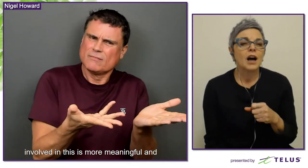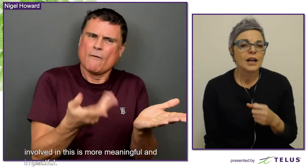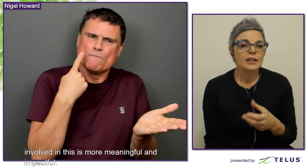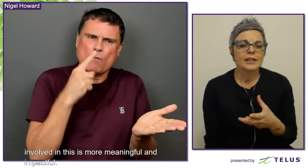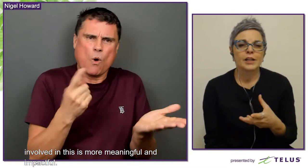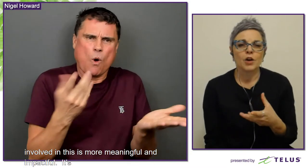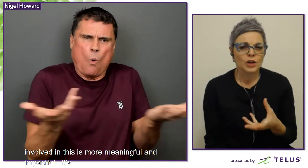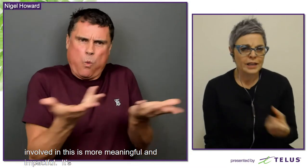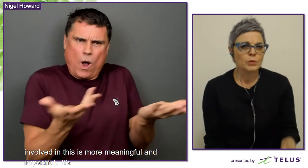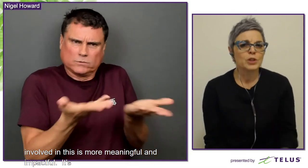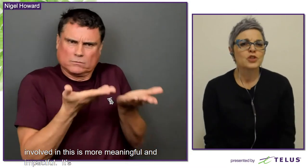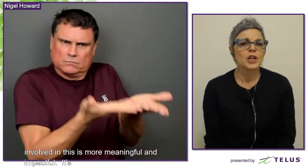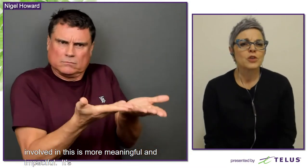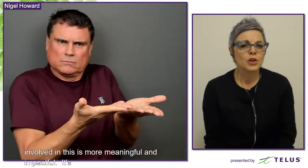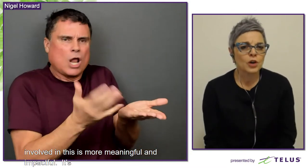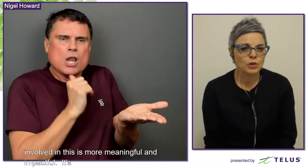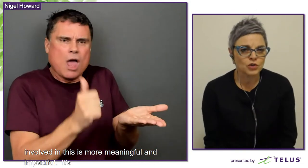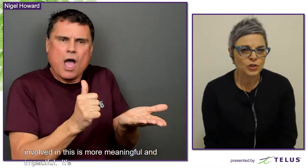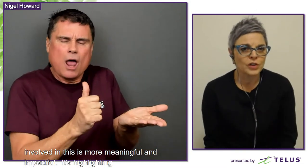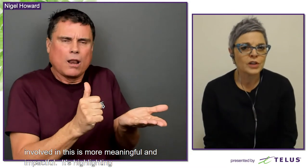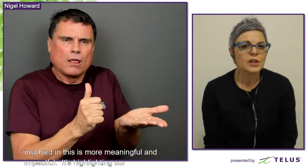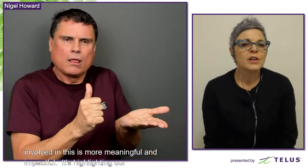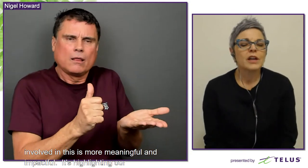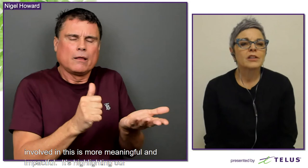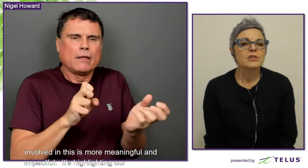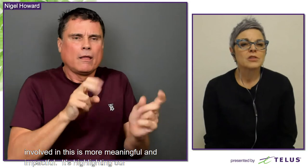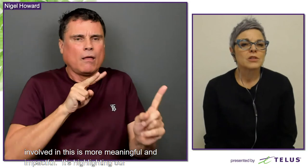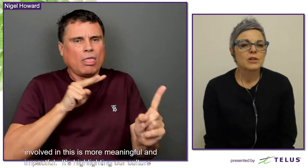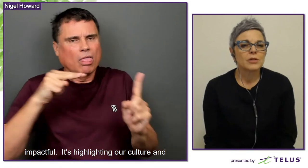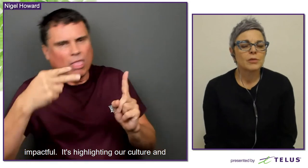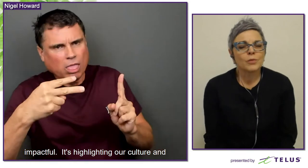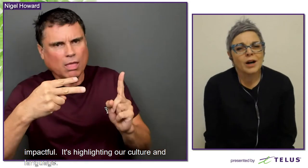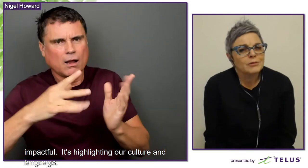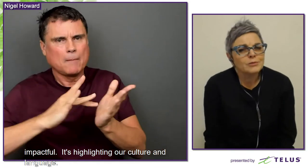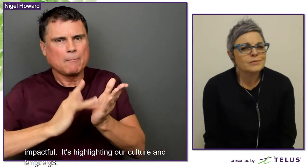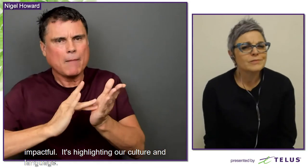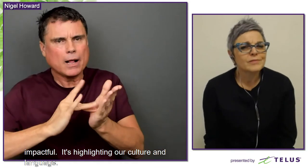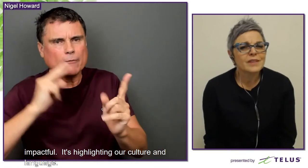It's highlighting our language and our culture, and